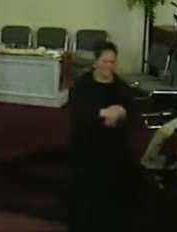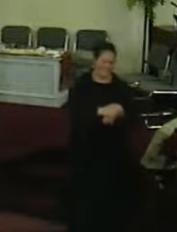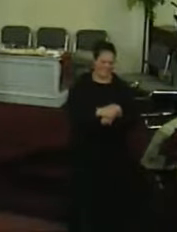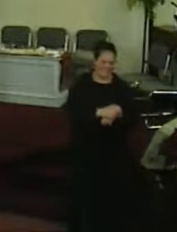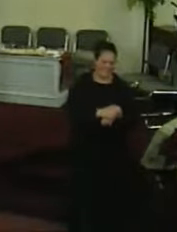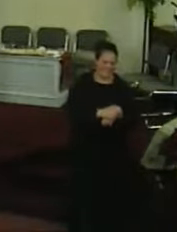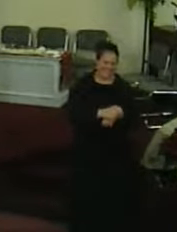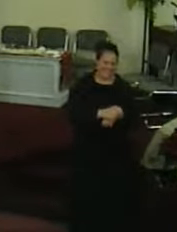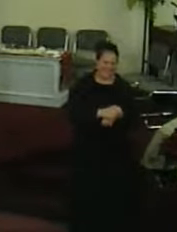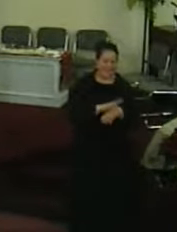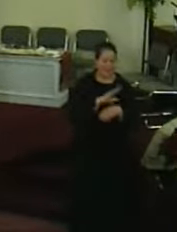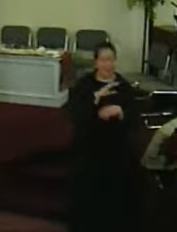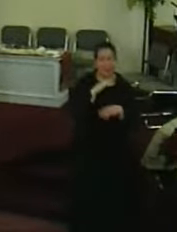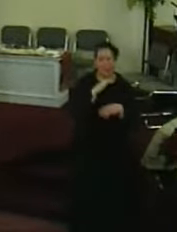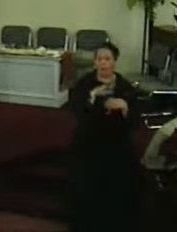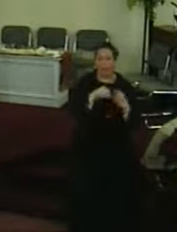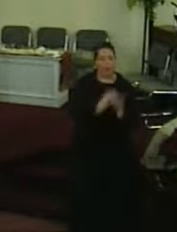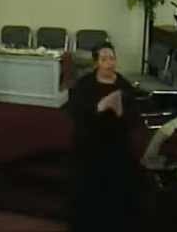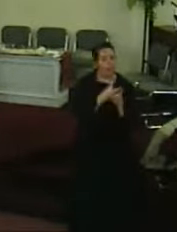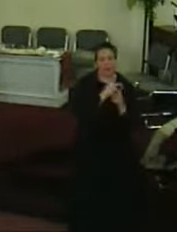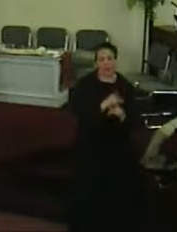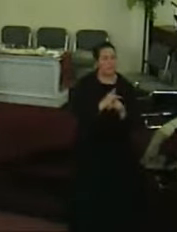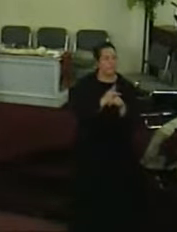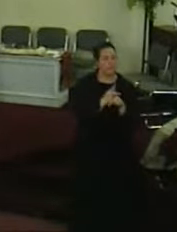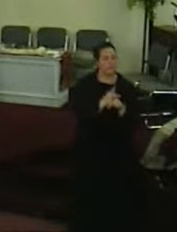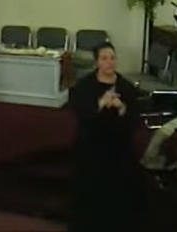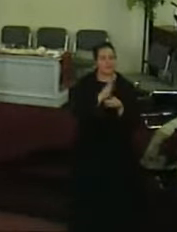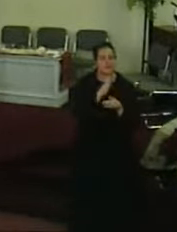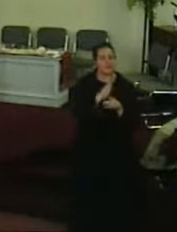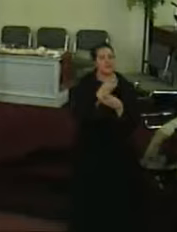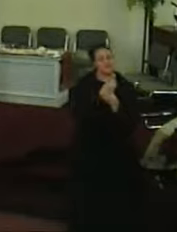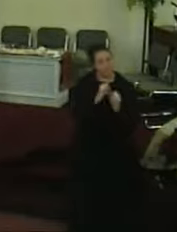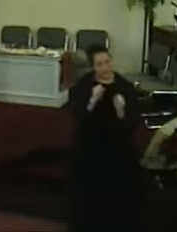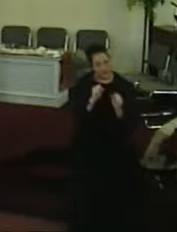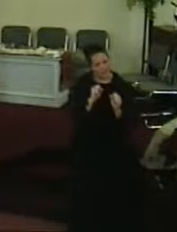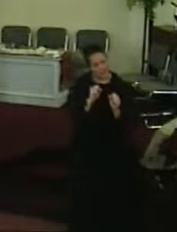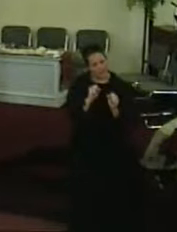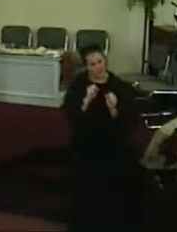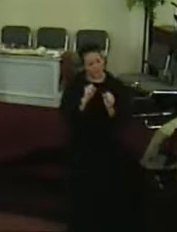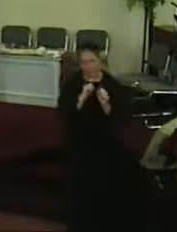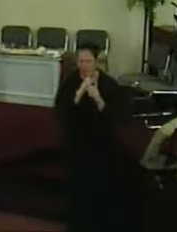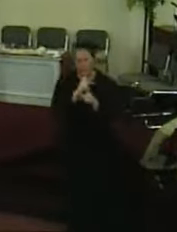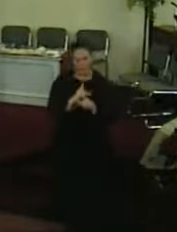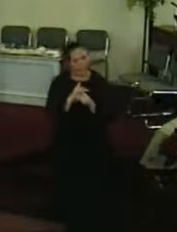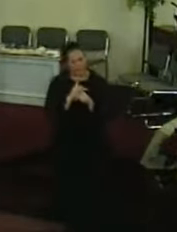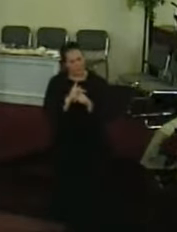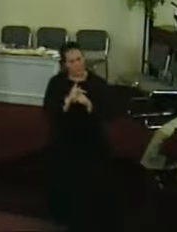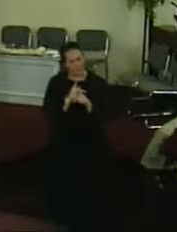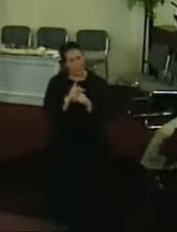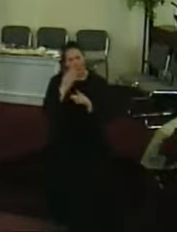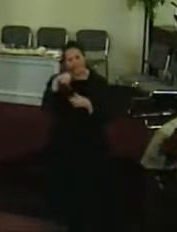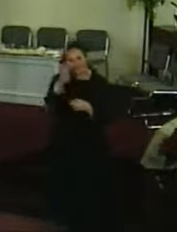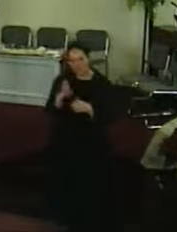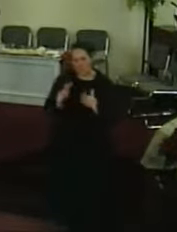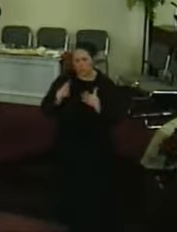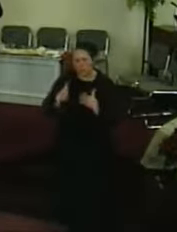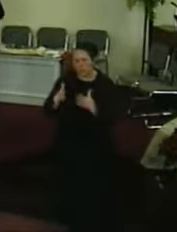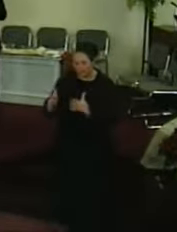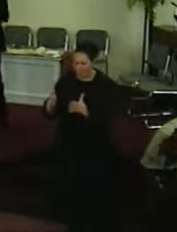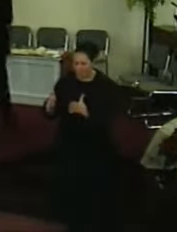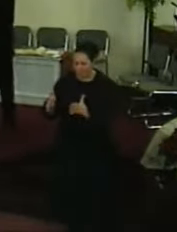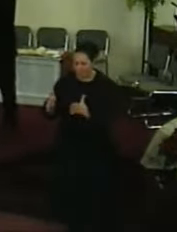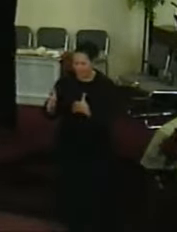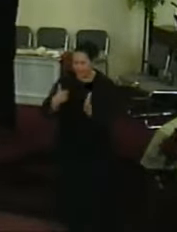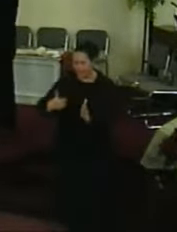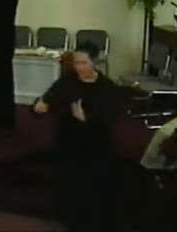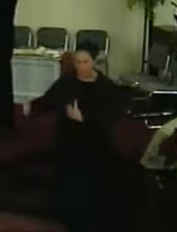And all you care about is being saved. You don't care about what's God's way. But Moses wanted to know God's